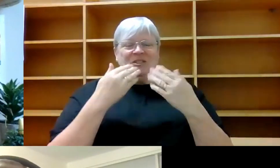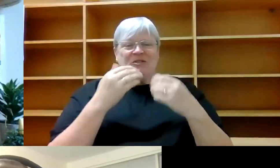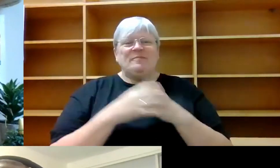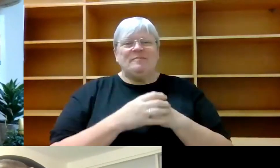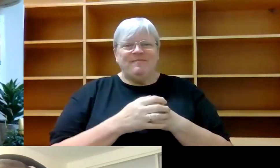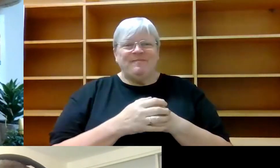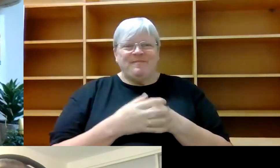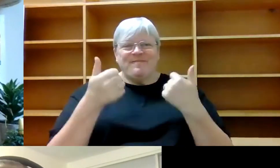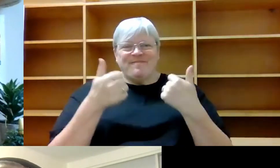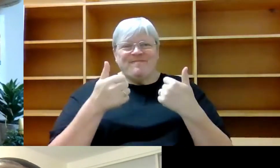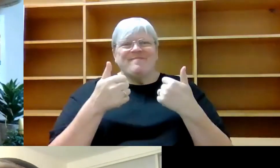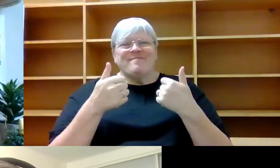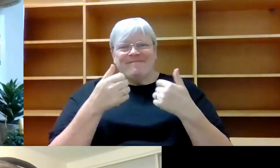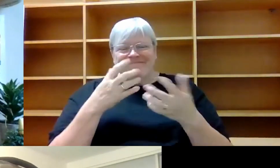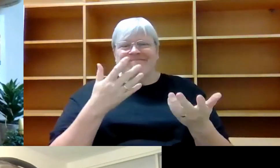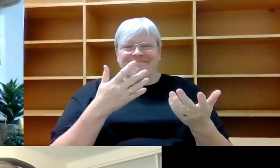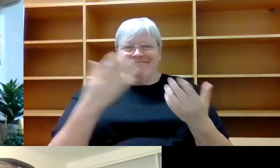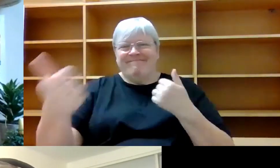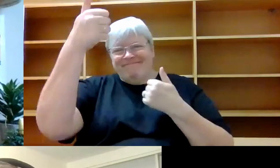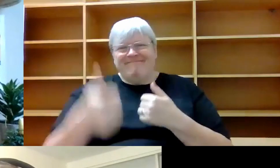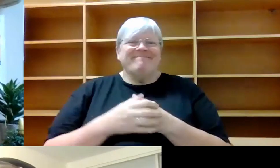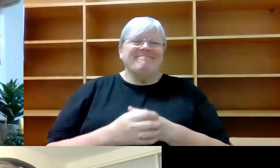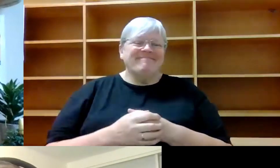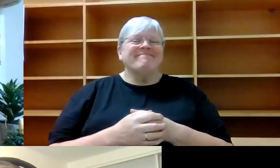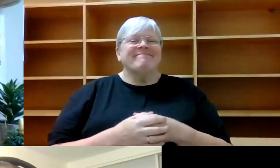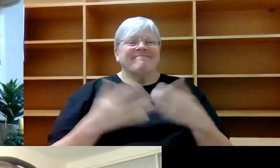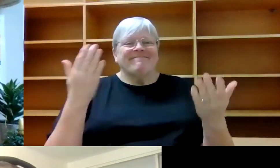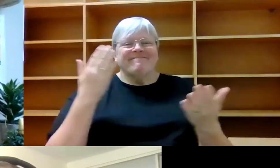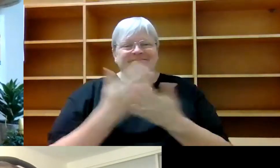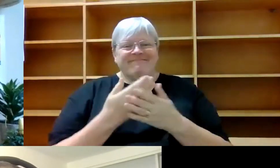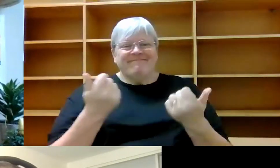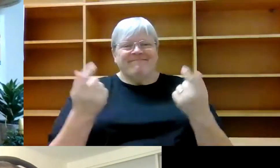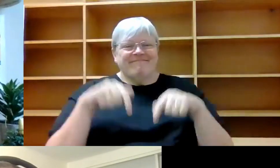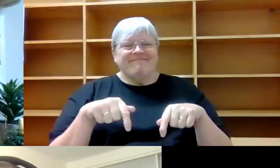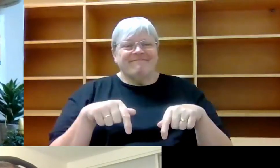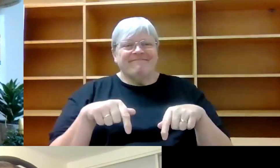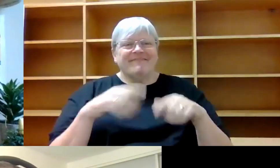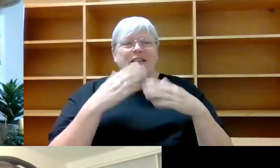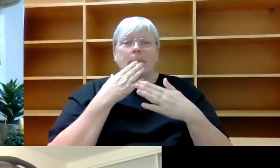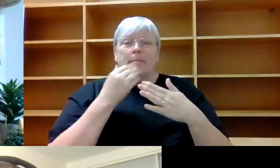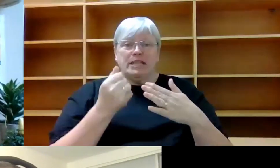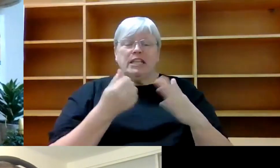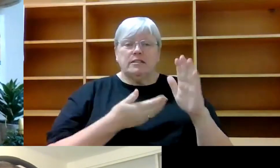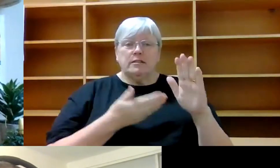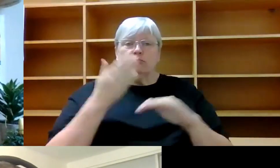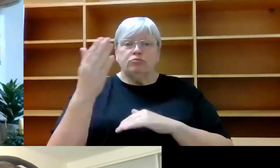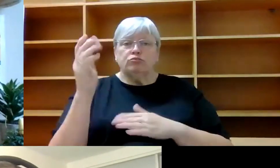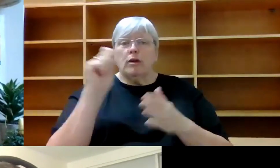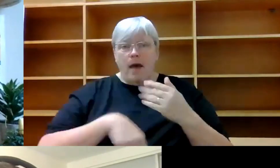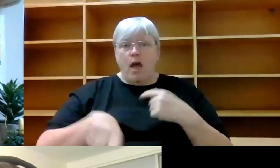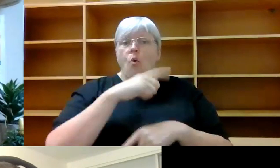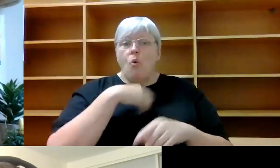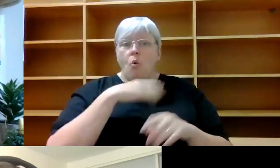interpretation. Yes, thank you, Leslie. It's great to have you here. Please do go and buy all of Alex's